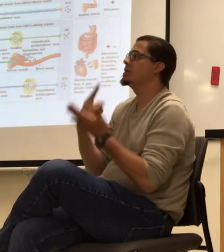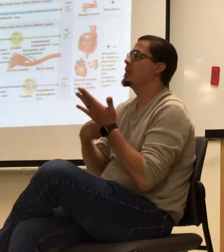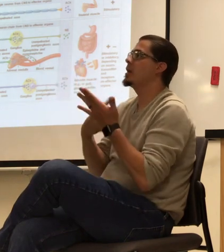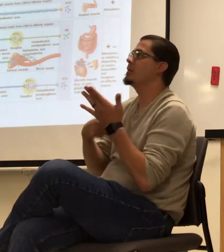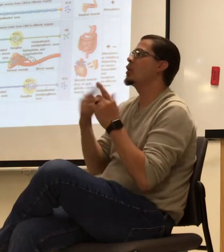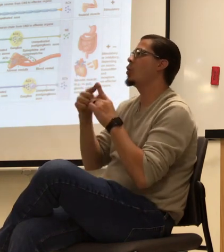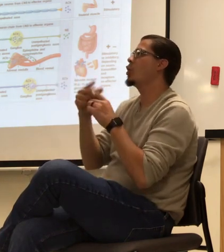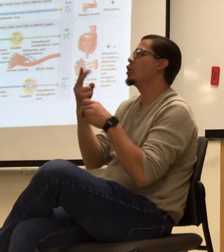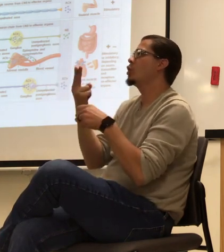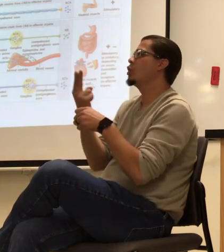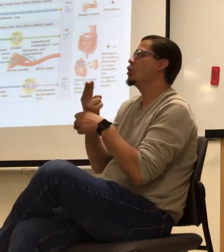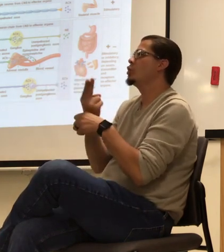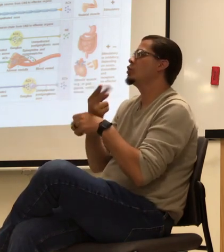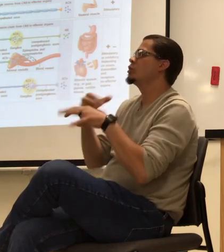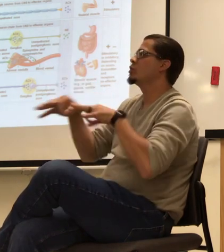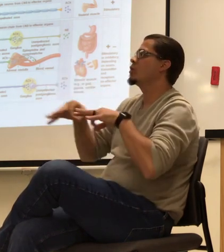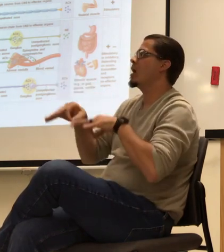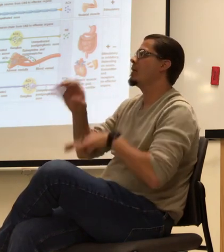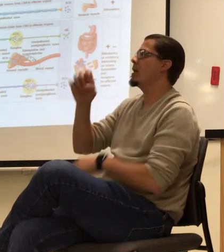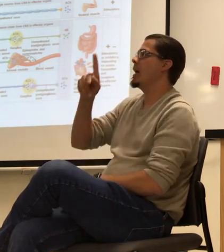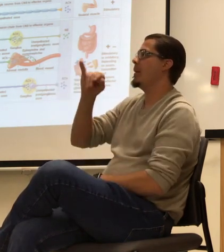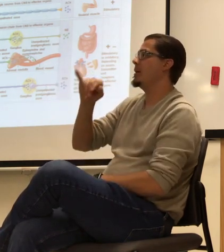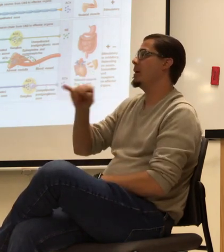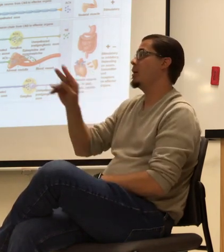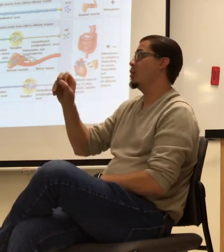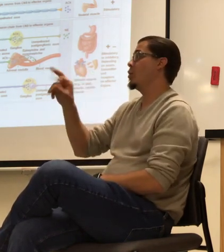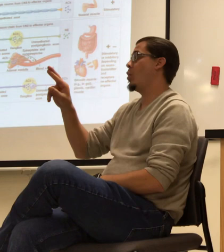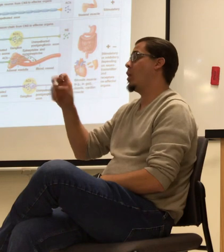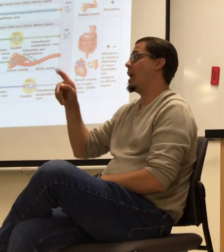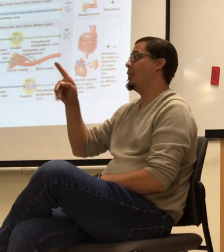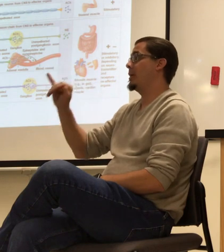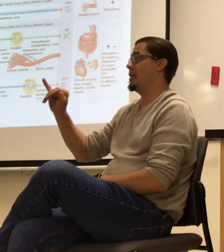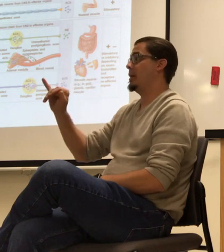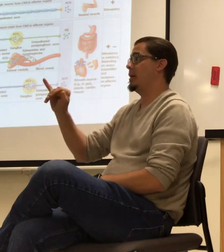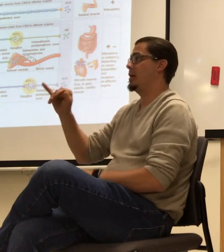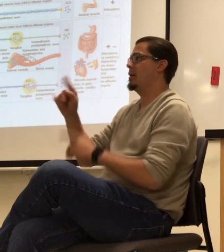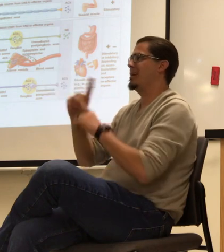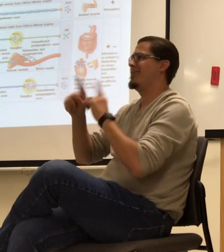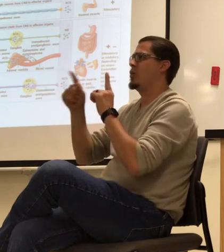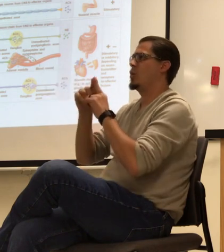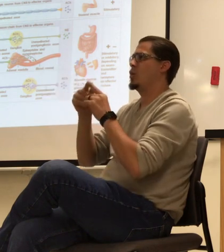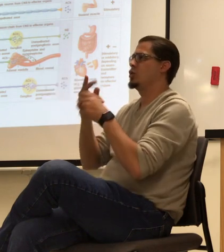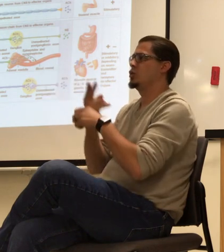a word is used to describe epi and norepi. Let's see,